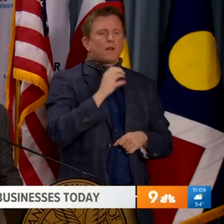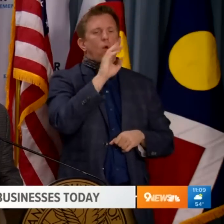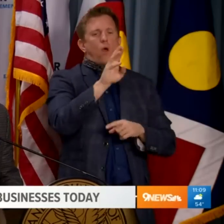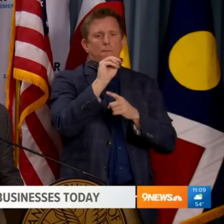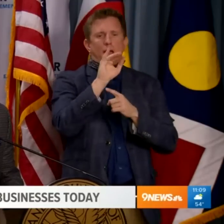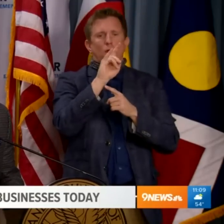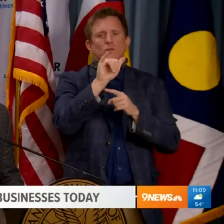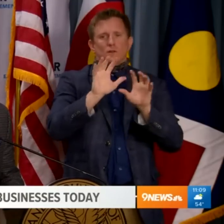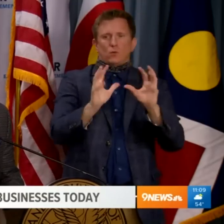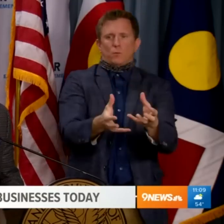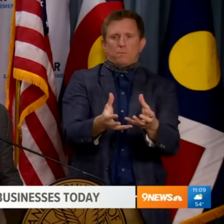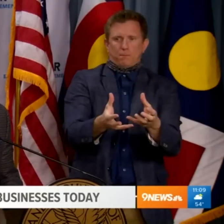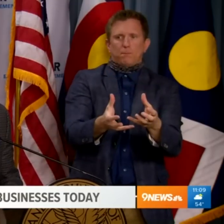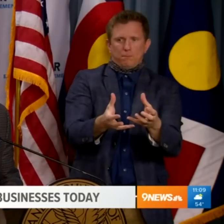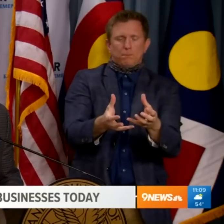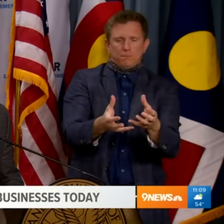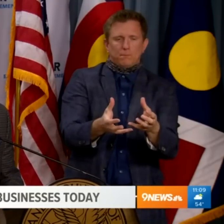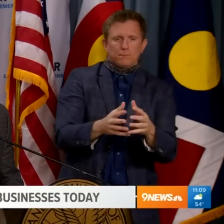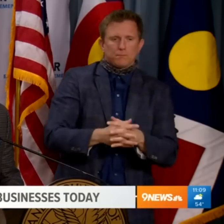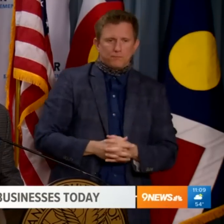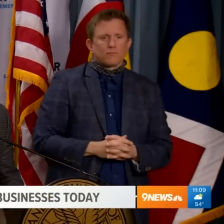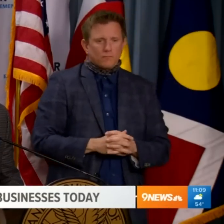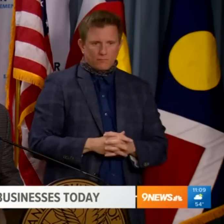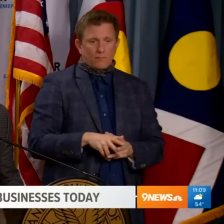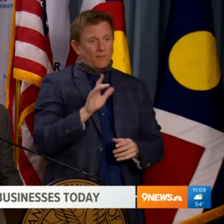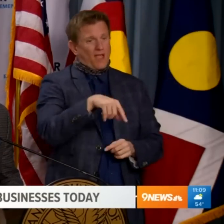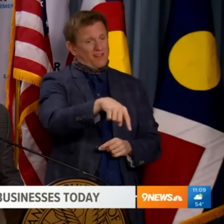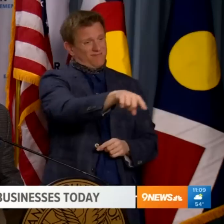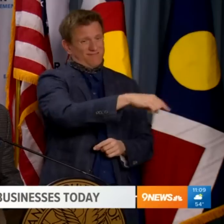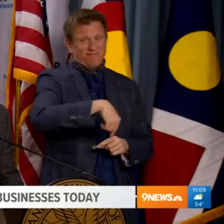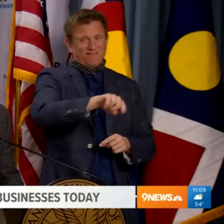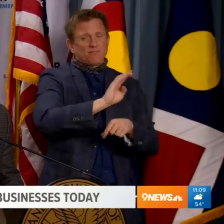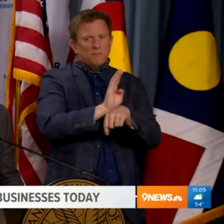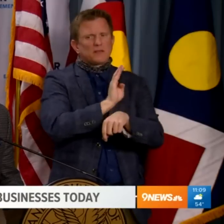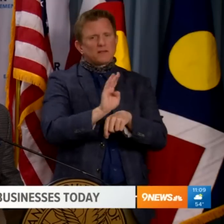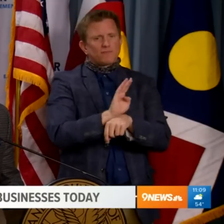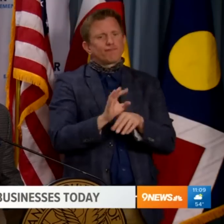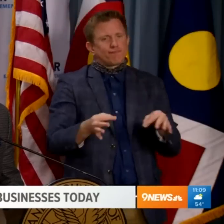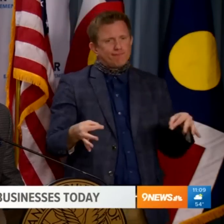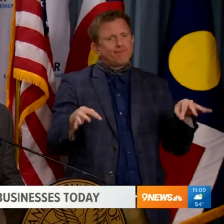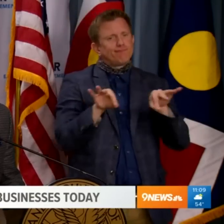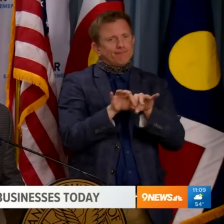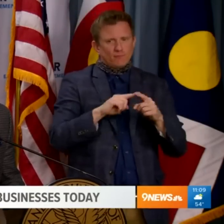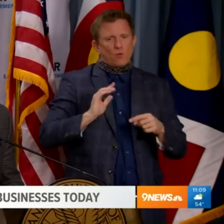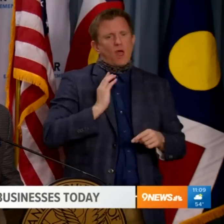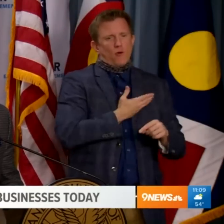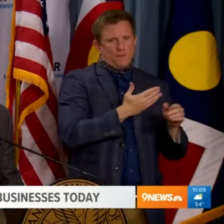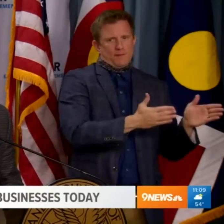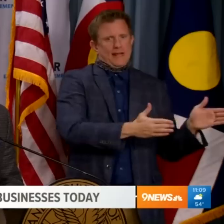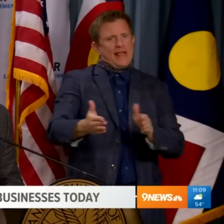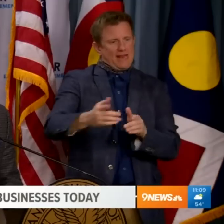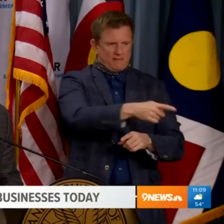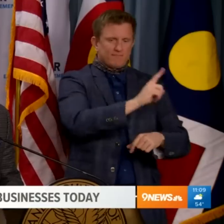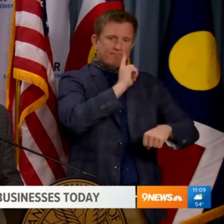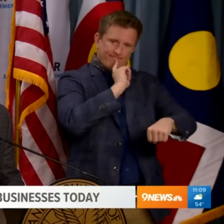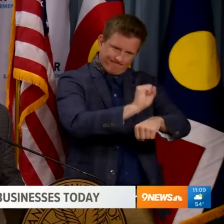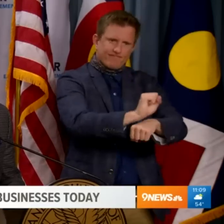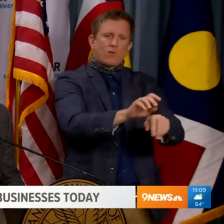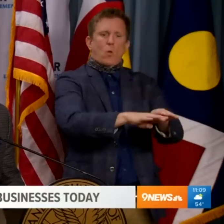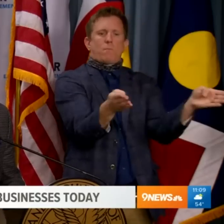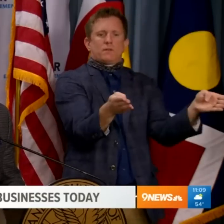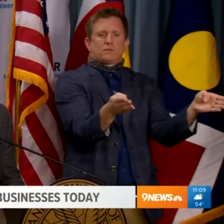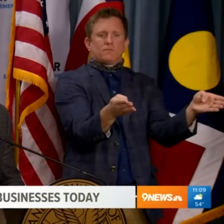businesses located around the city of Denver, many of them in neighborhoods vulnerable to displacement, and about 60% of the